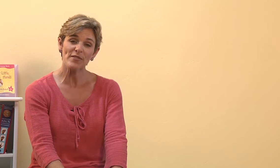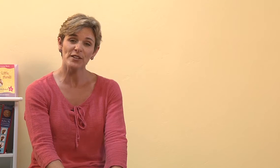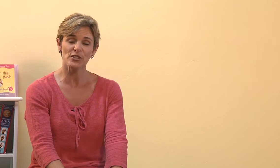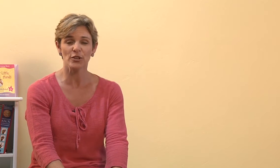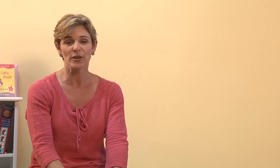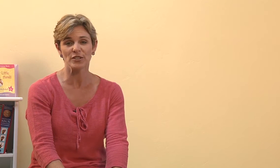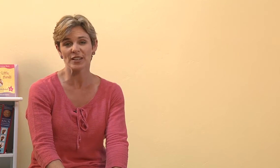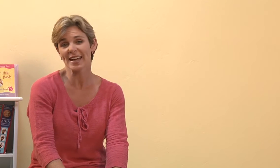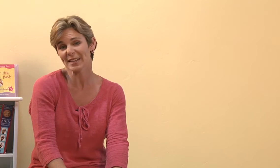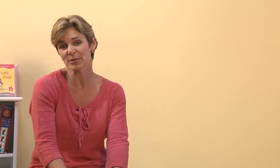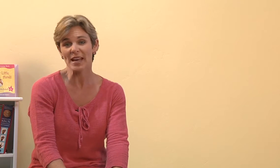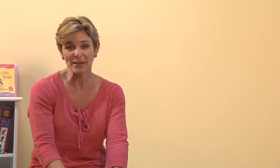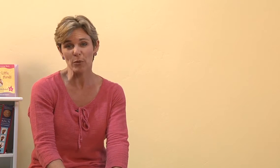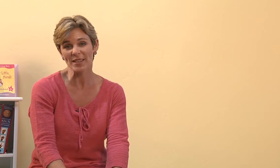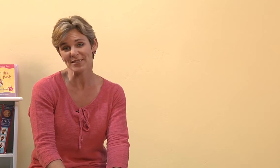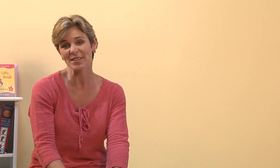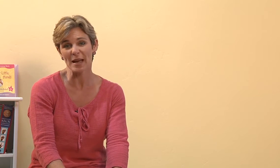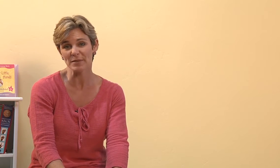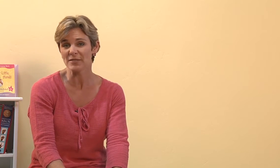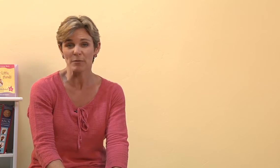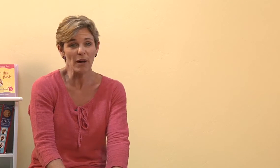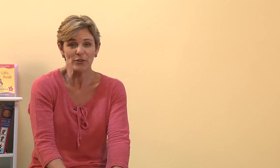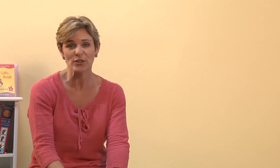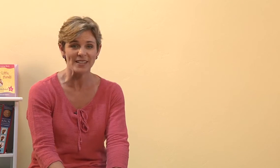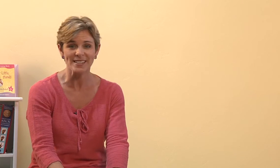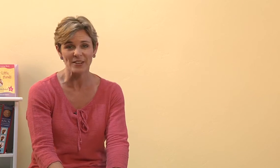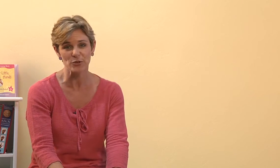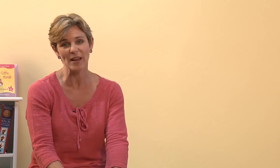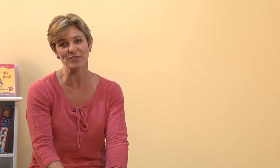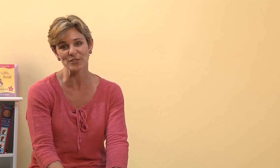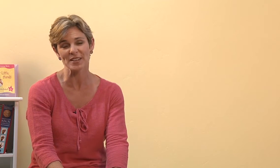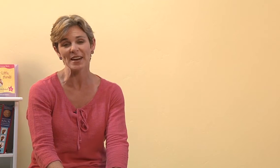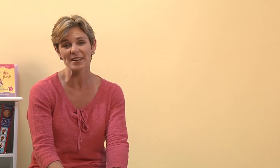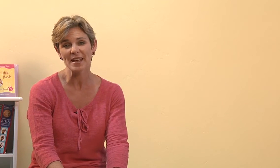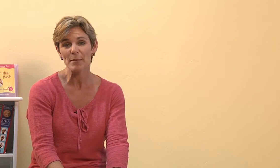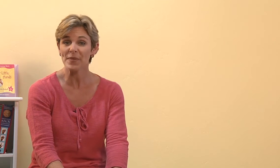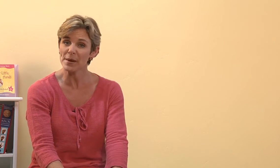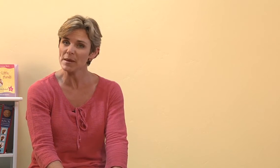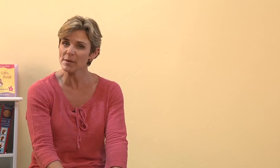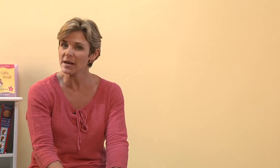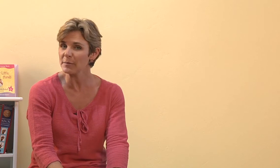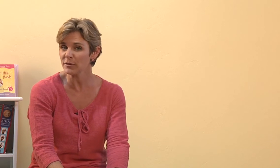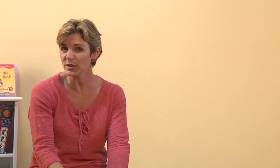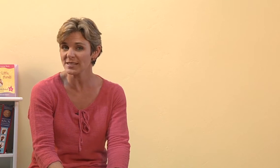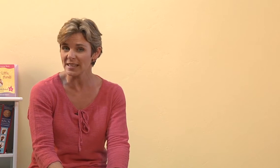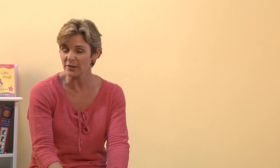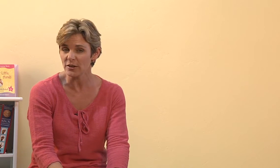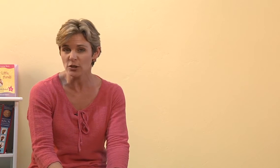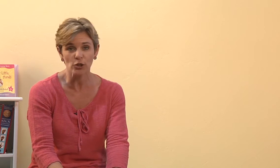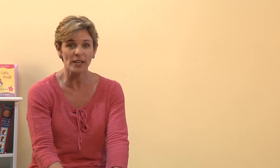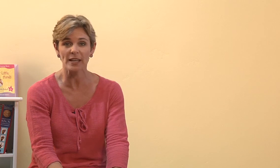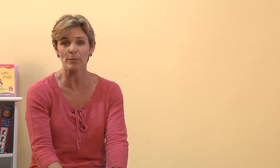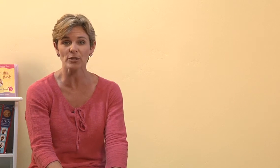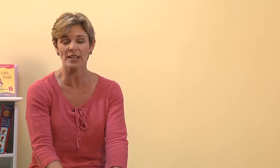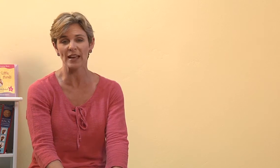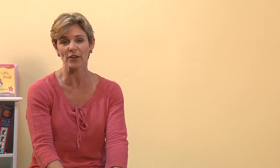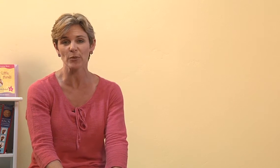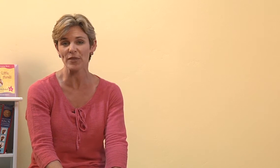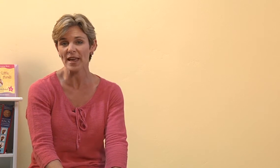feel discouraged and like that was kind of a waste of time to even bother trying to sign giraffe to your son. But then maybe a couple of weeks later, you're looking at a book together with